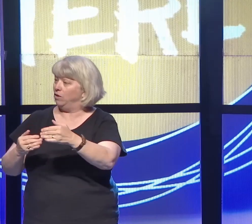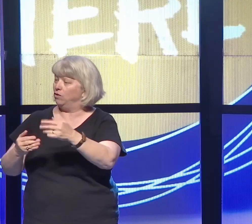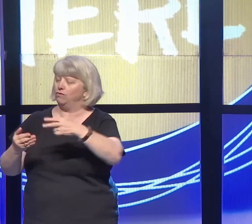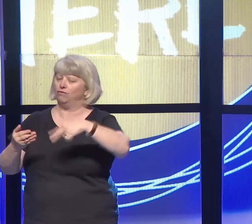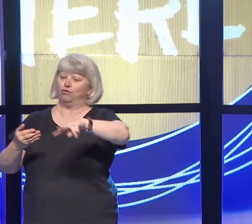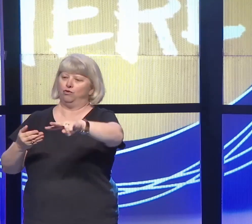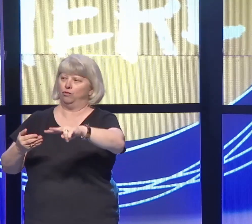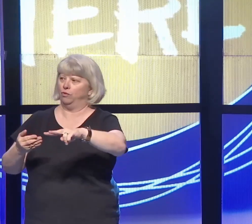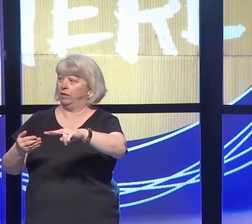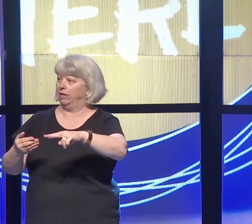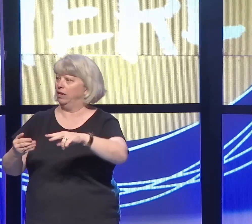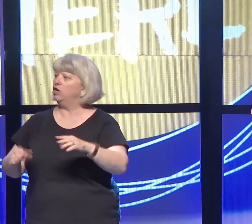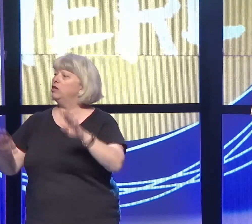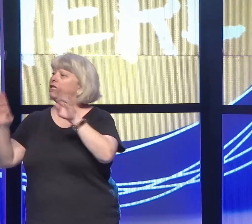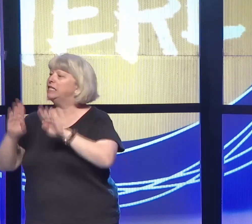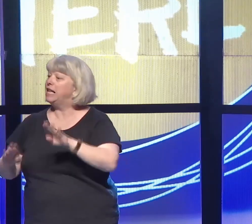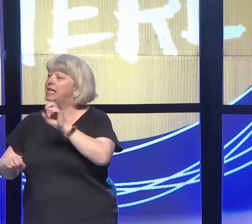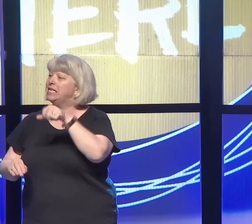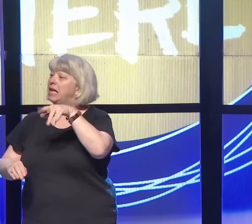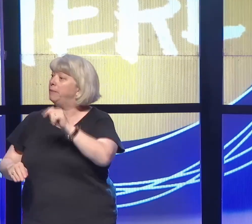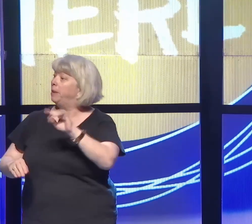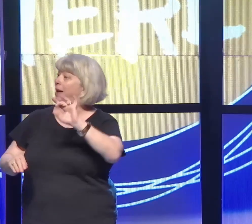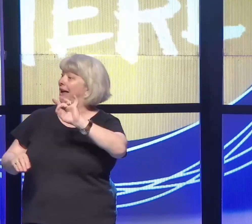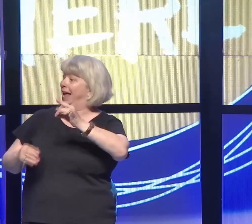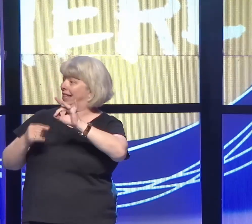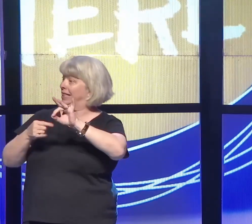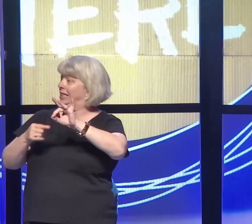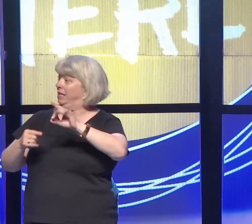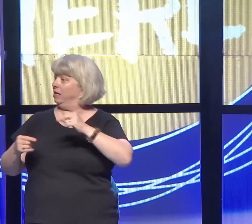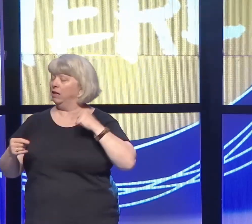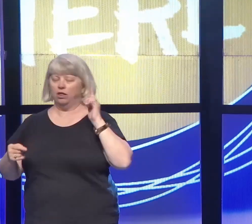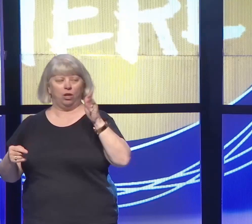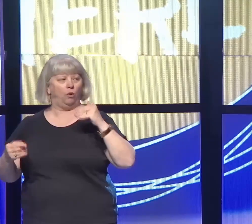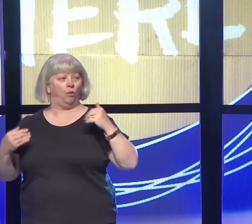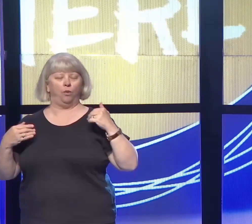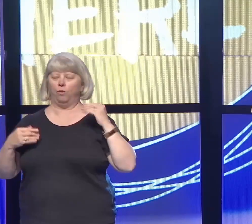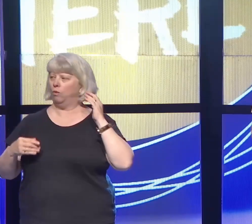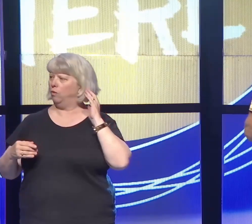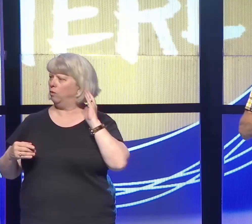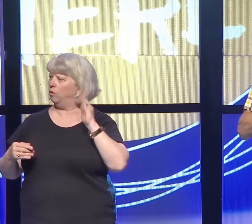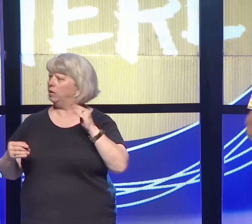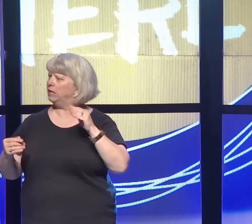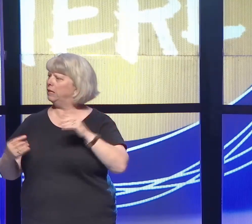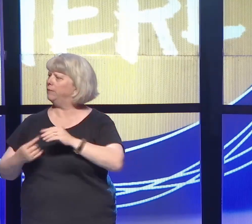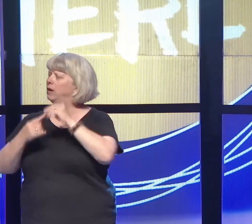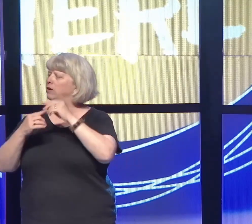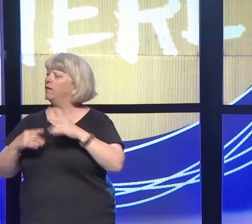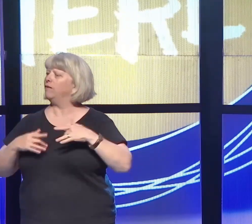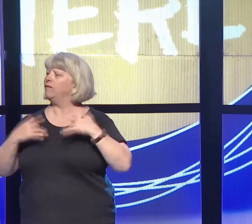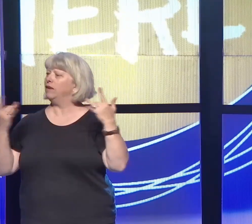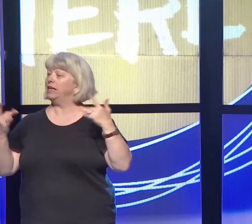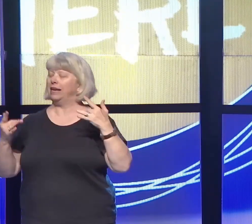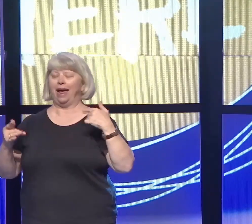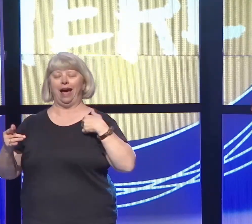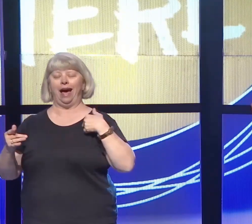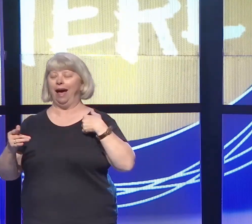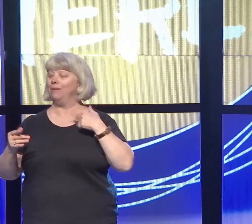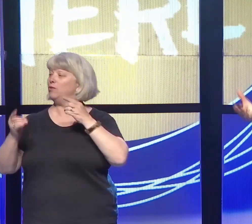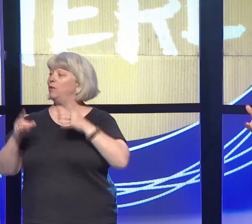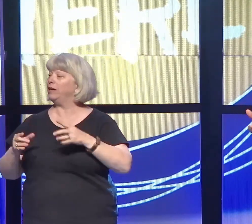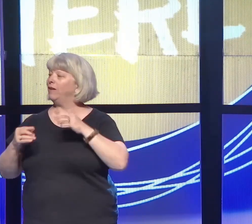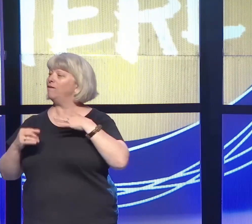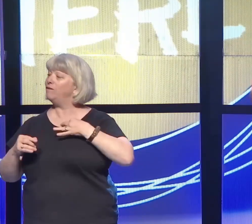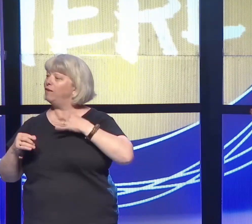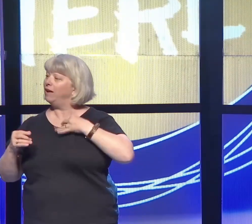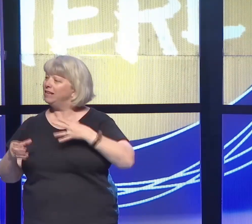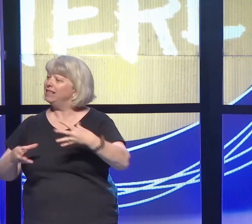So this is going to be Sunday, September 8th. I mentioned earlier that I'm the director of volunteer engagement. So every